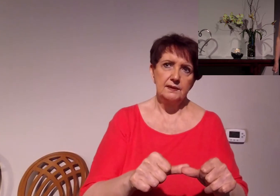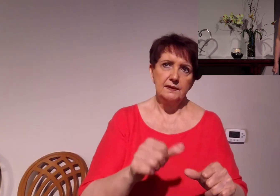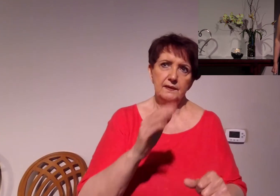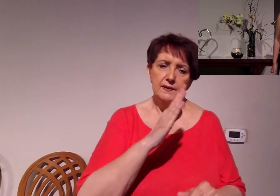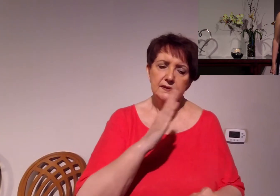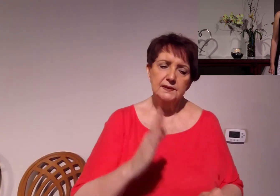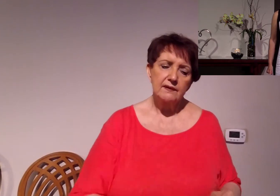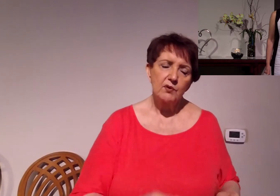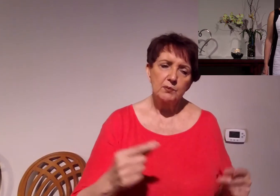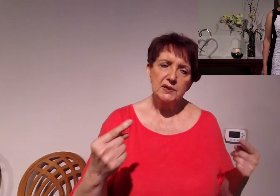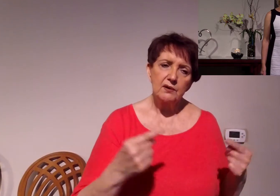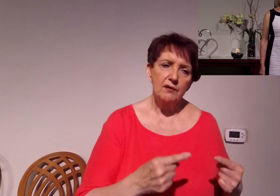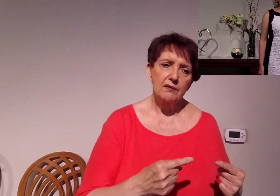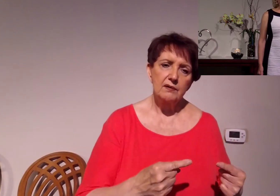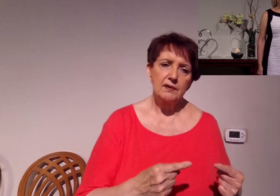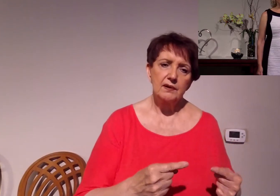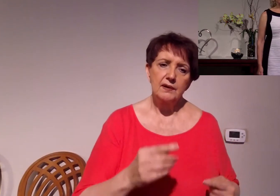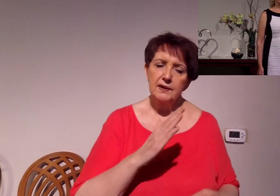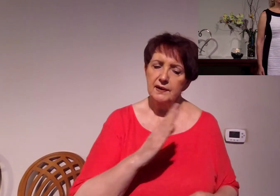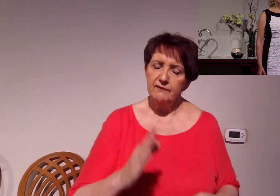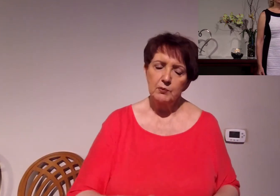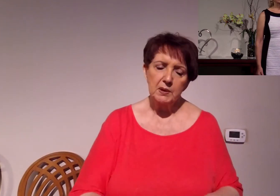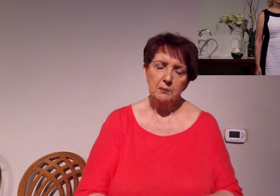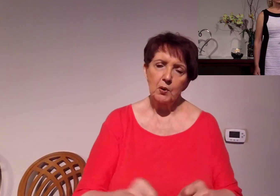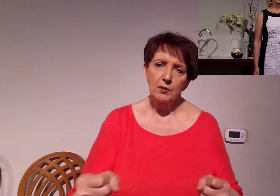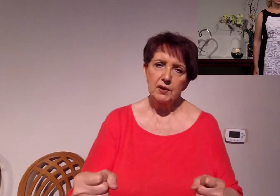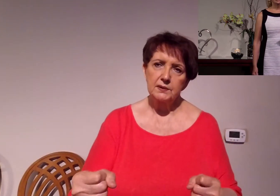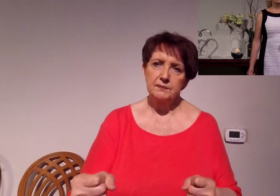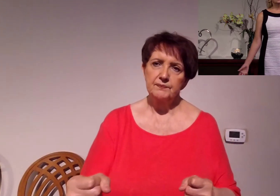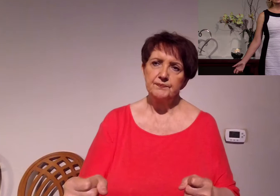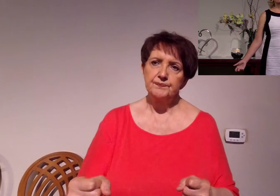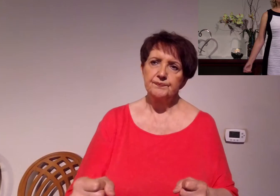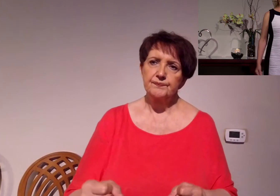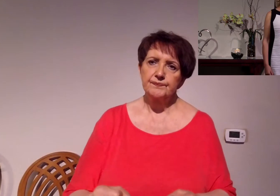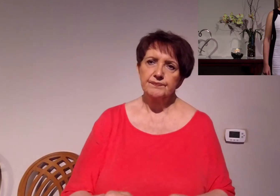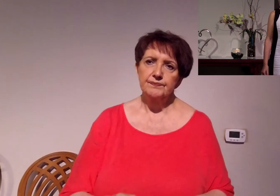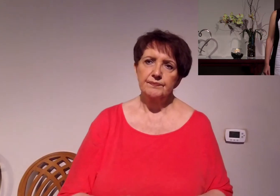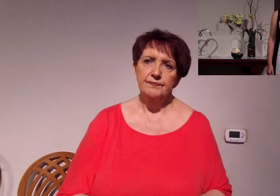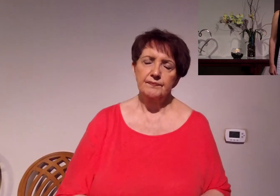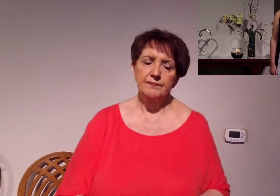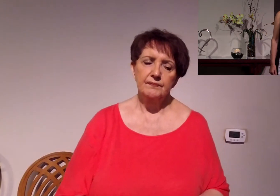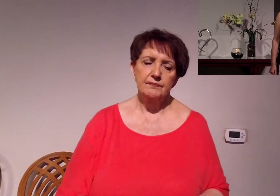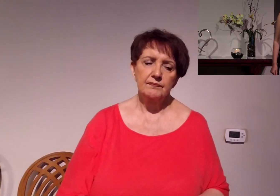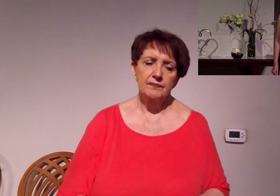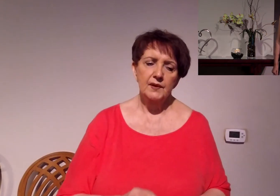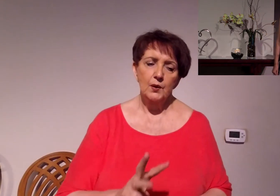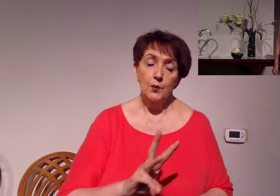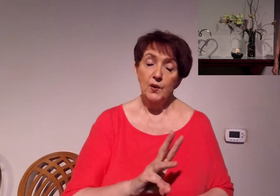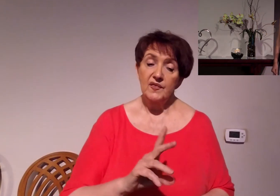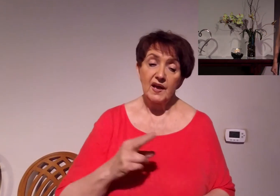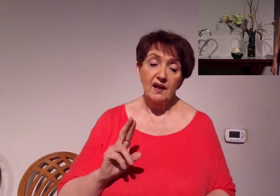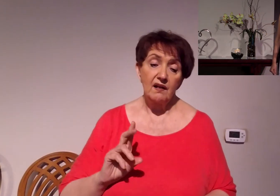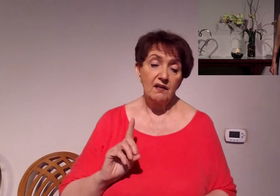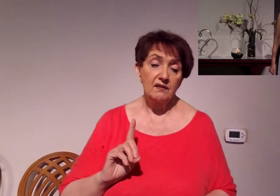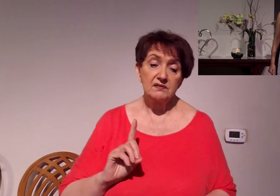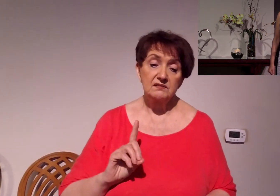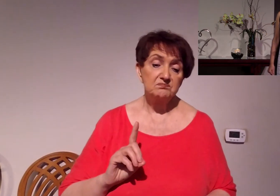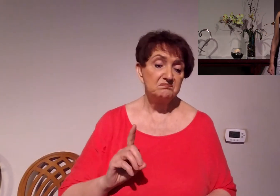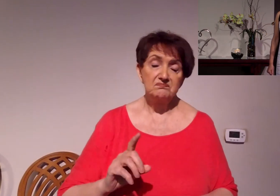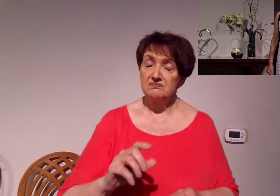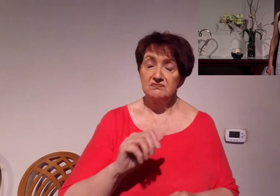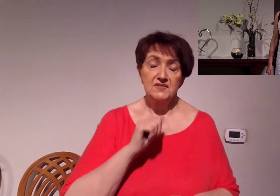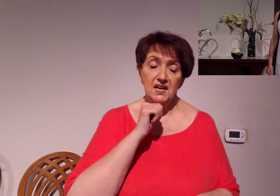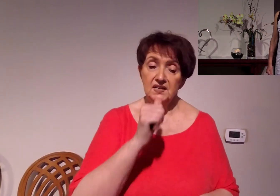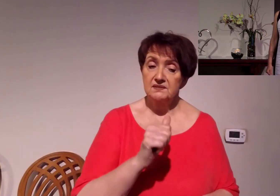been hurt, never been broken. Nothing has ever been withheld from that